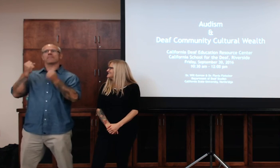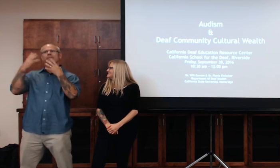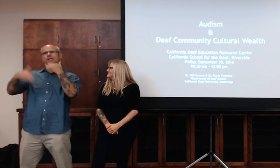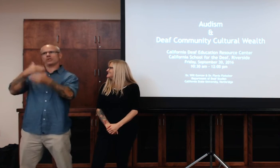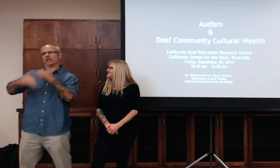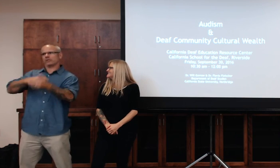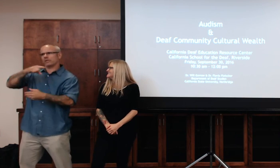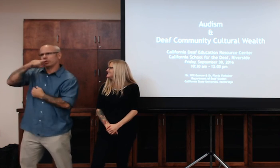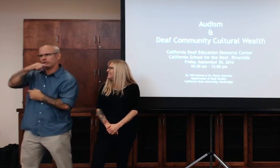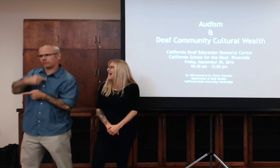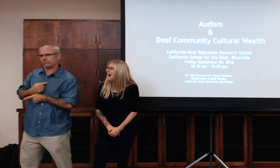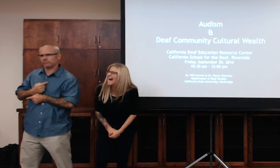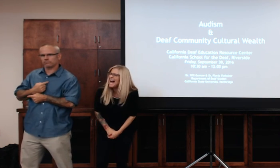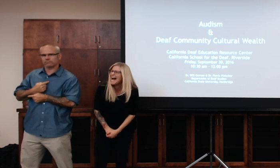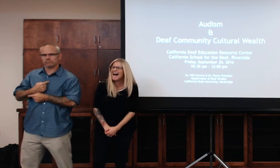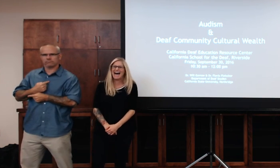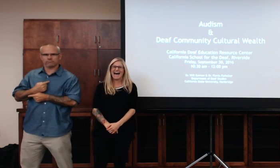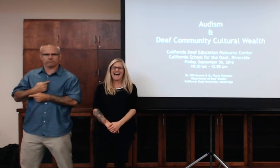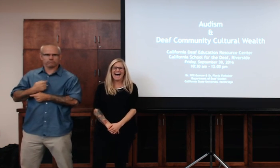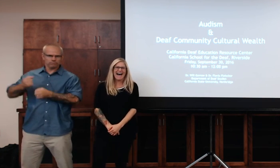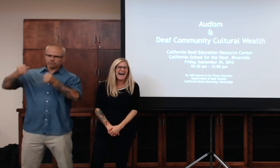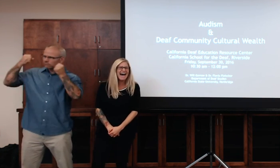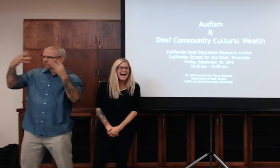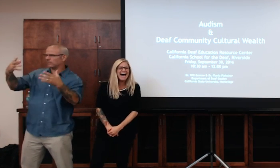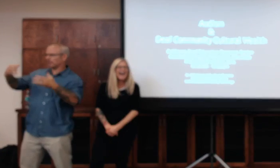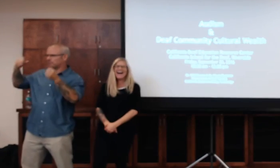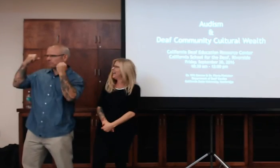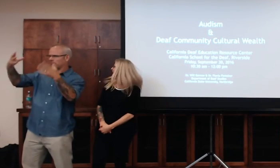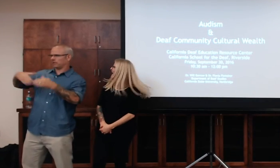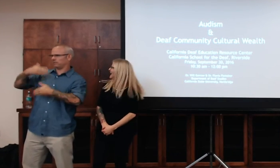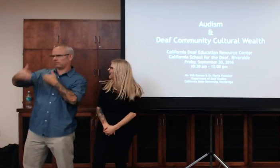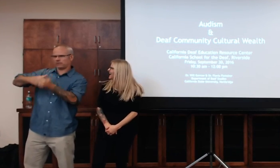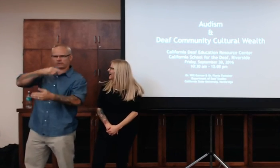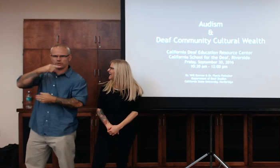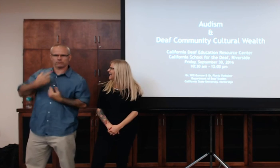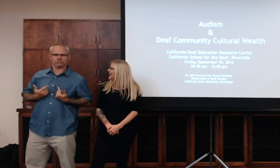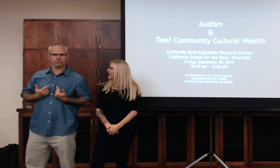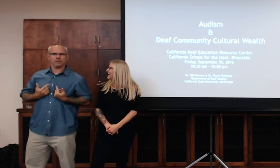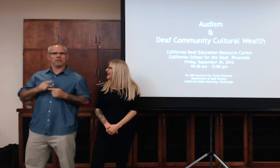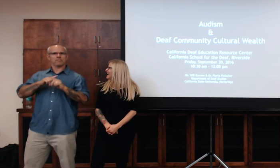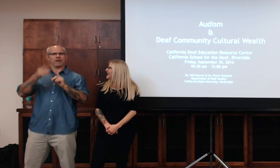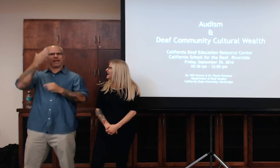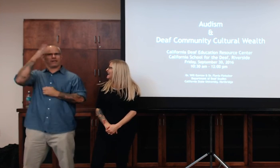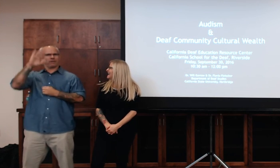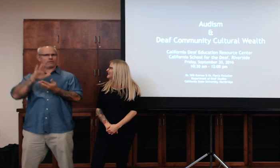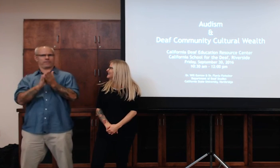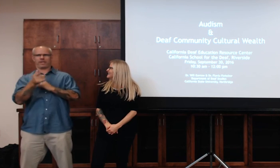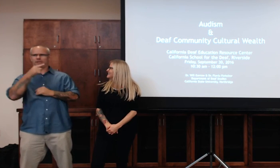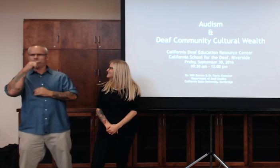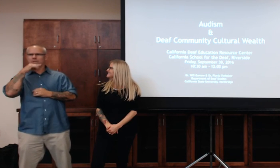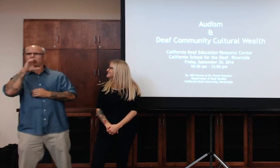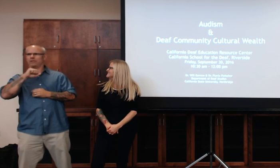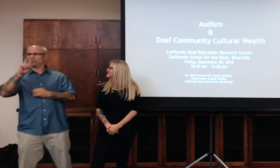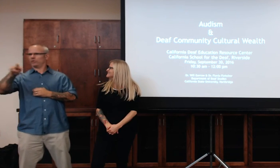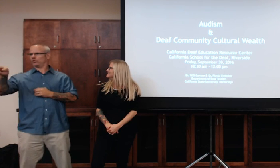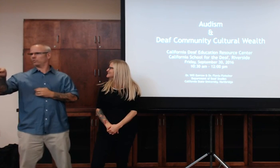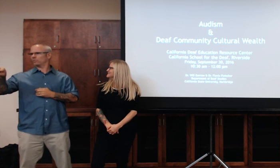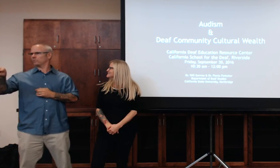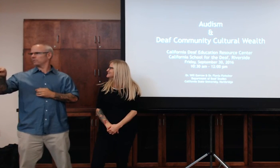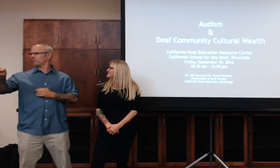come from several generations of deaf families. I come from several generations of hearing families. Several generations. I became hearing at